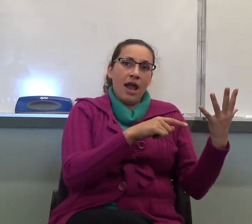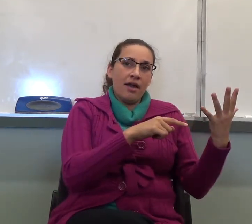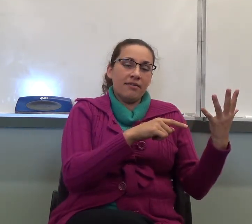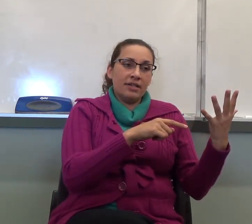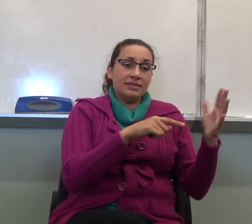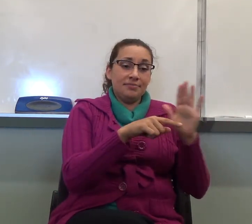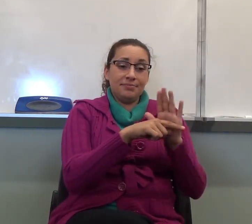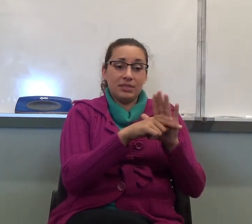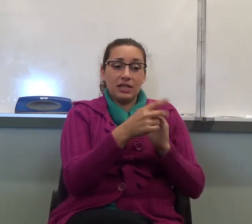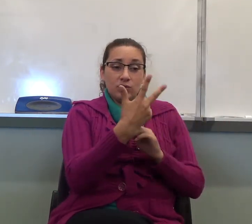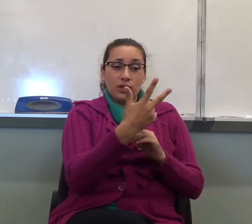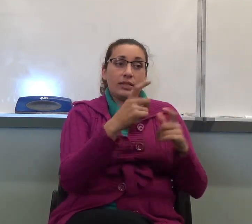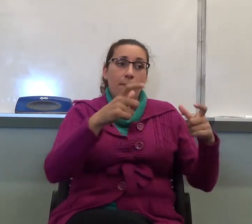-3 is greater than